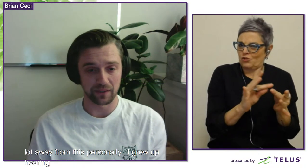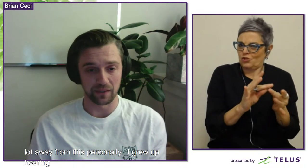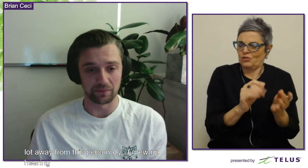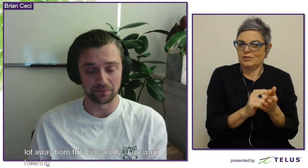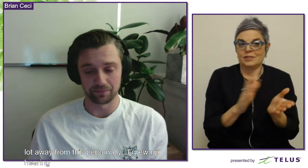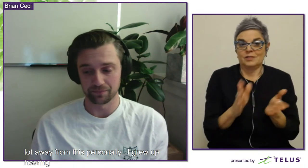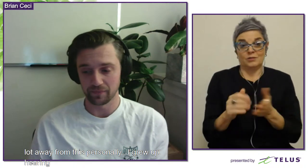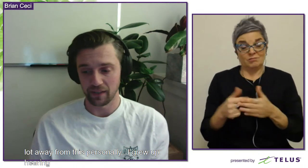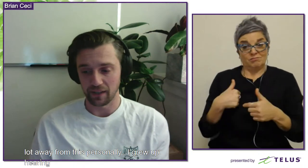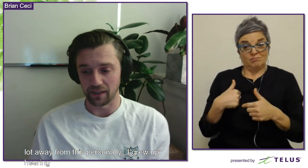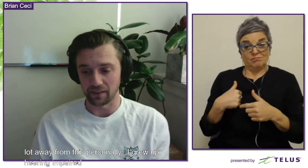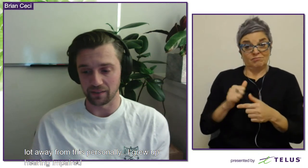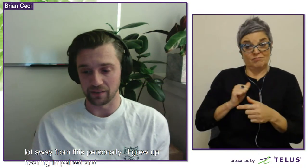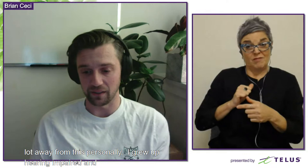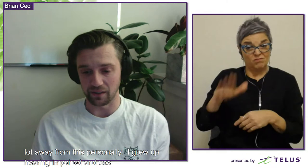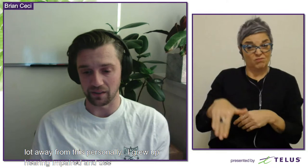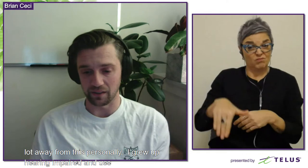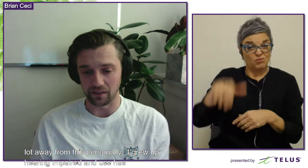aids.